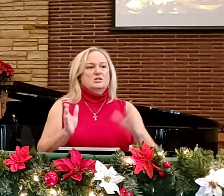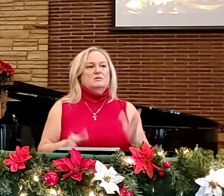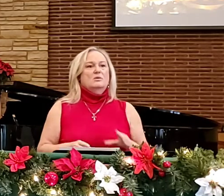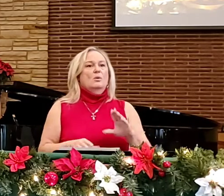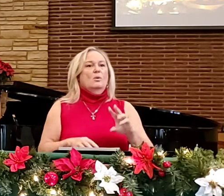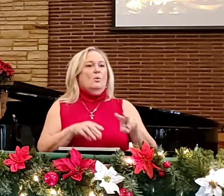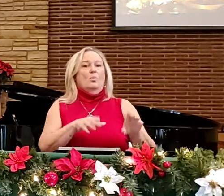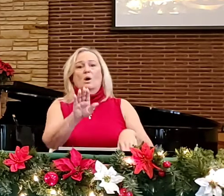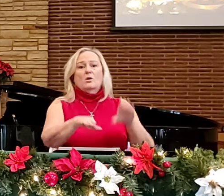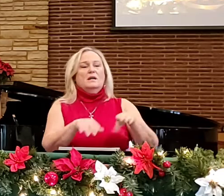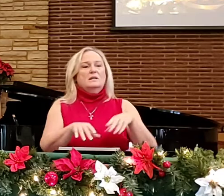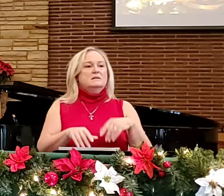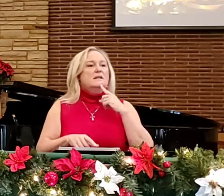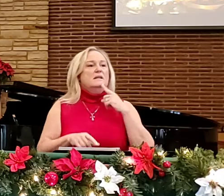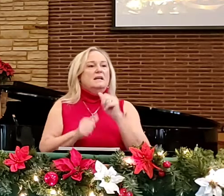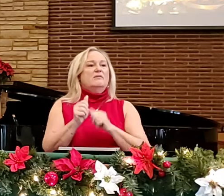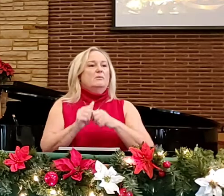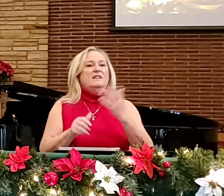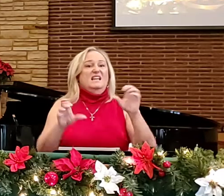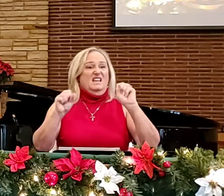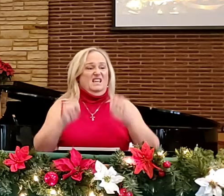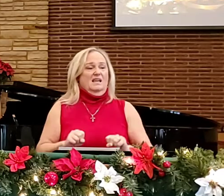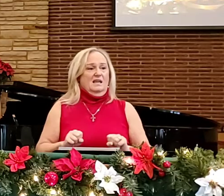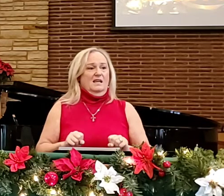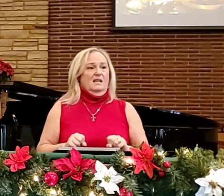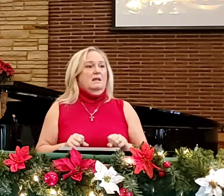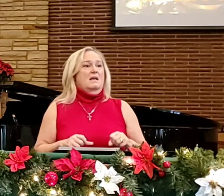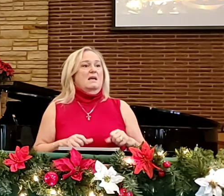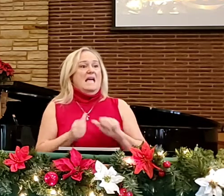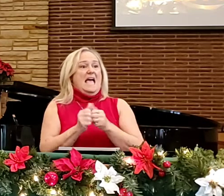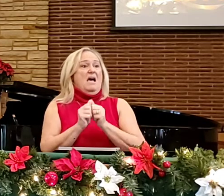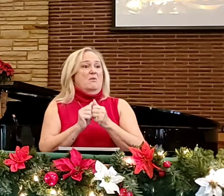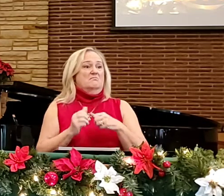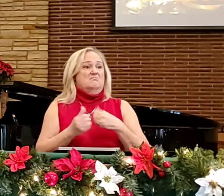telling everyone they can how to get saved.